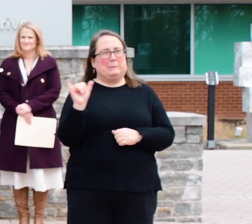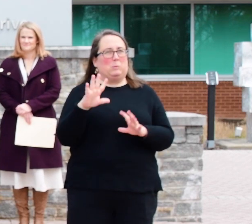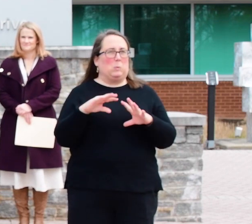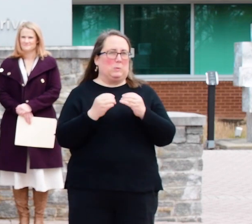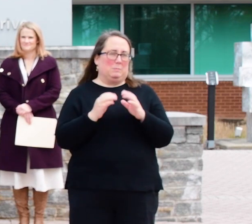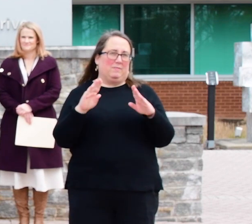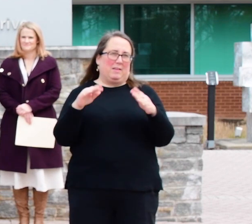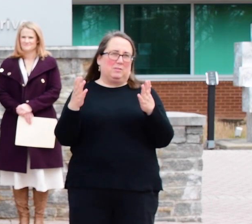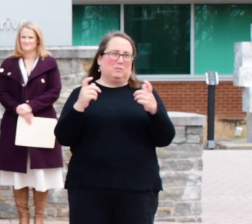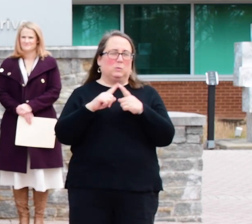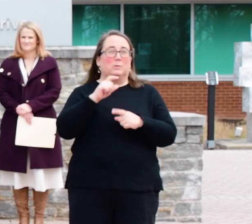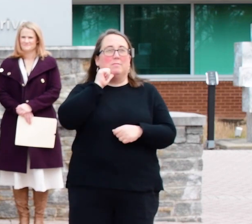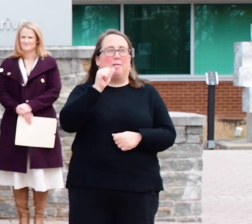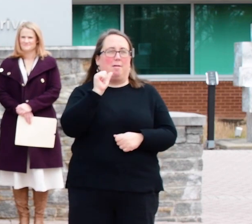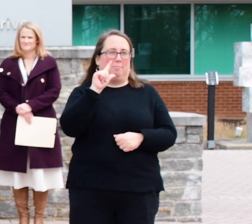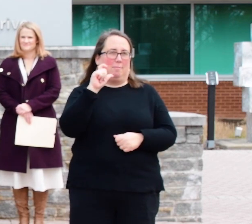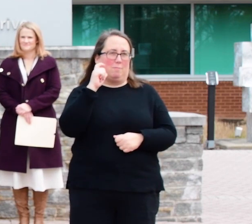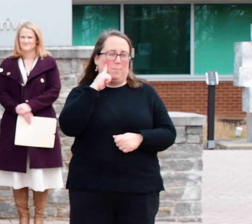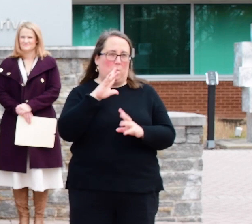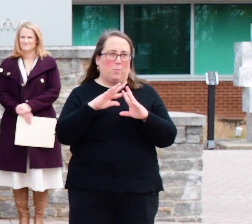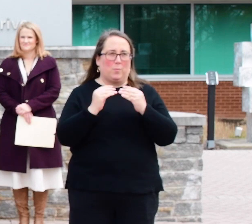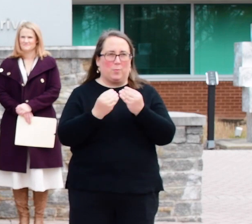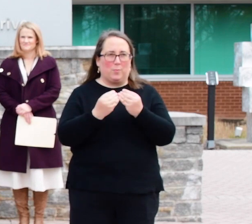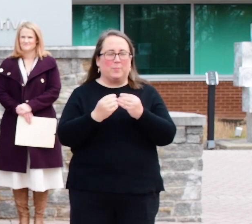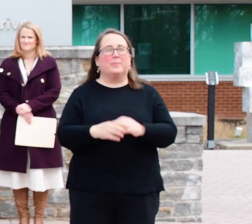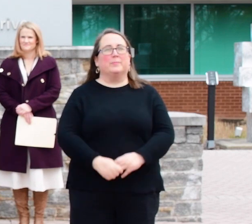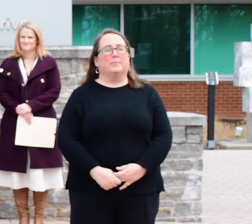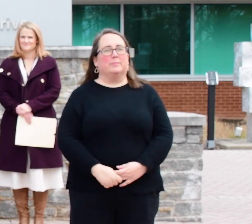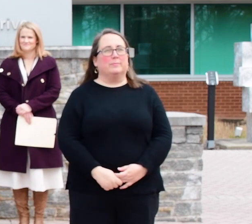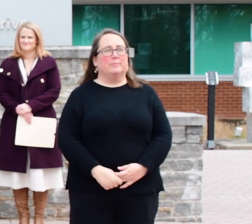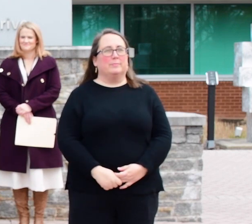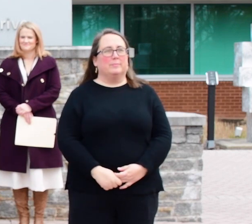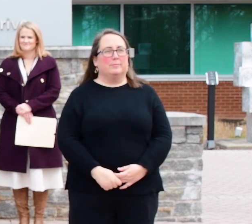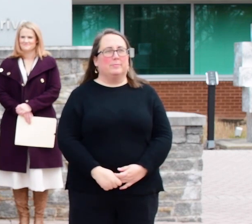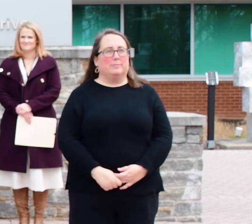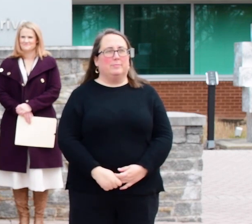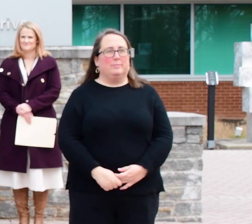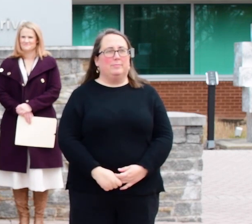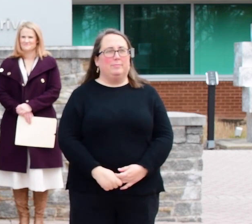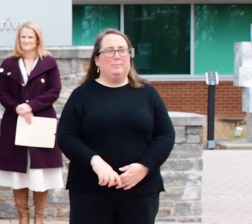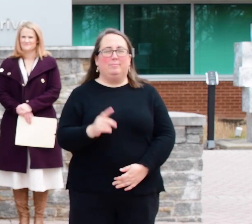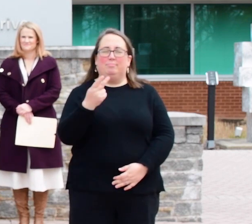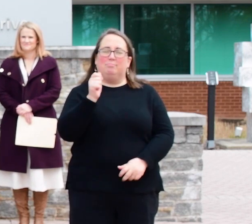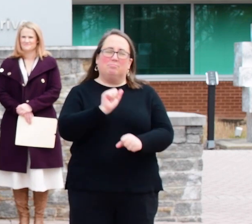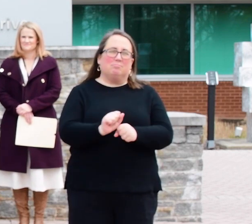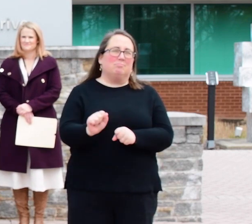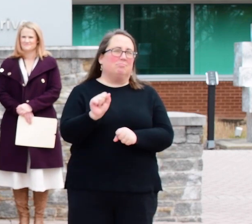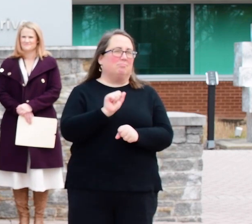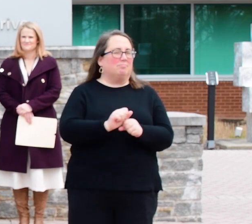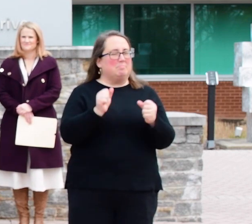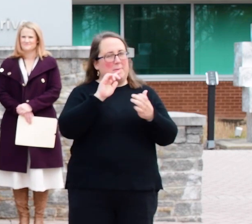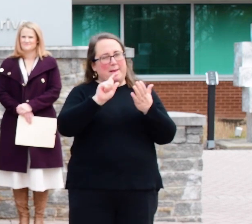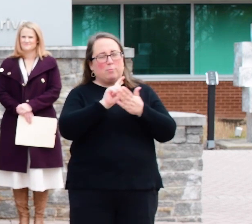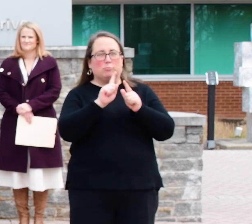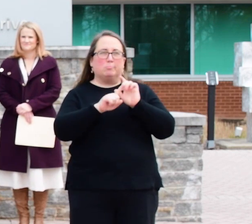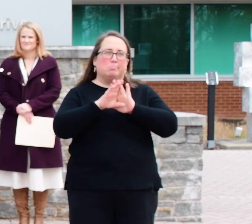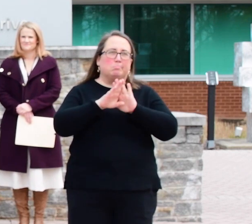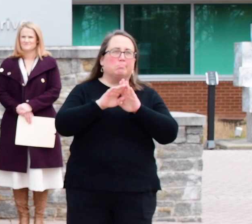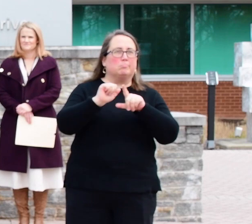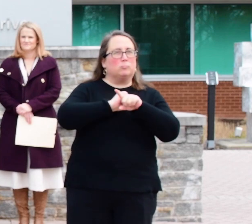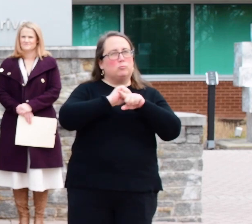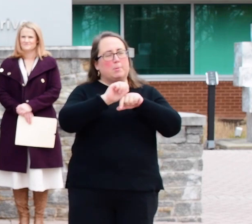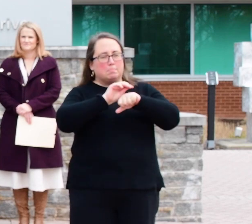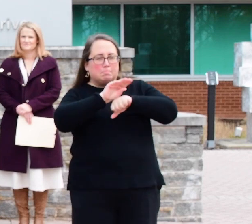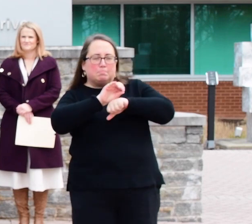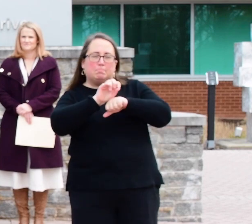provides these services to non-governmental organizations. He has spent countless hours developing training aids and